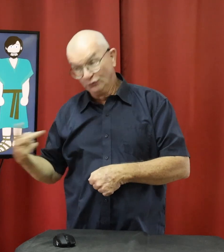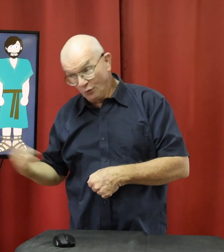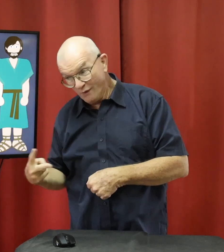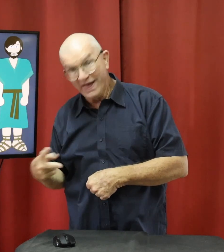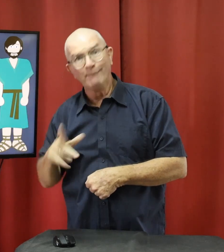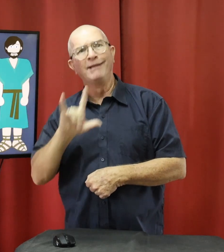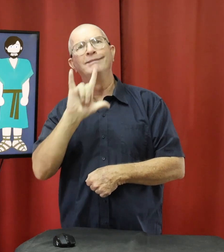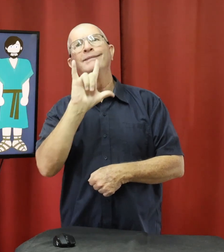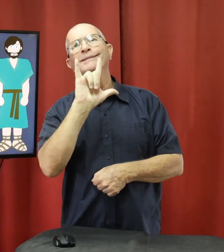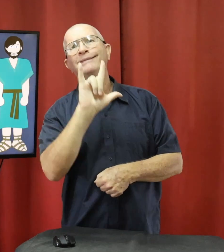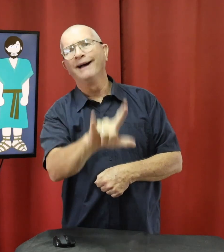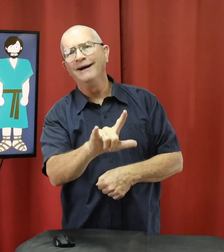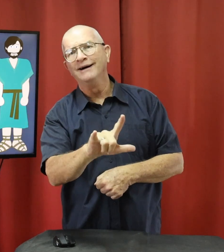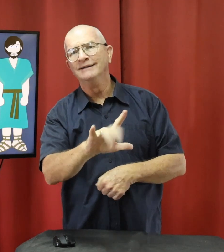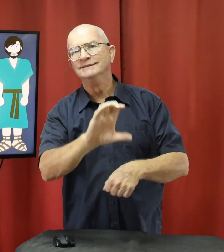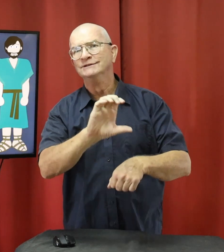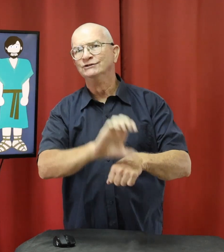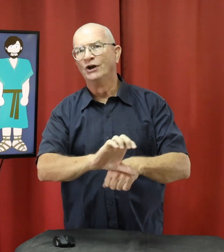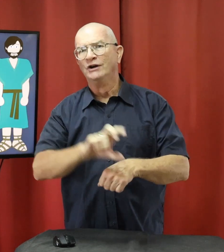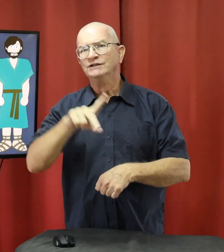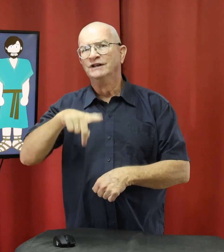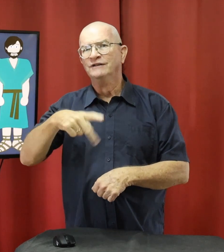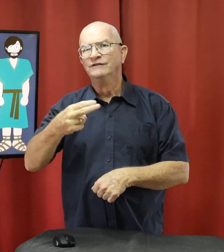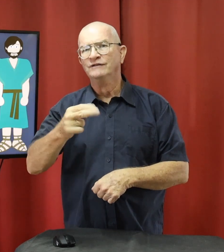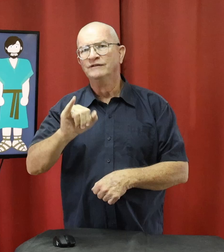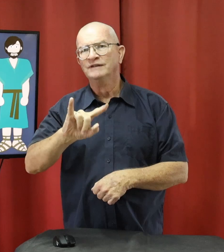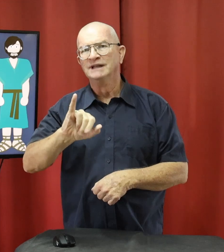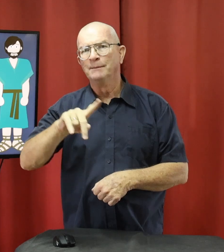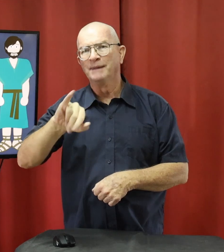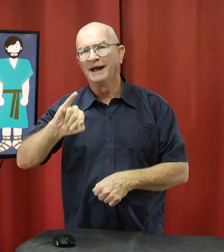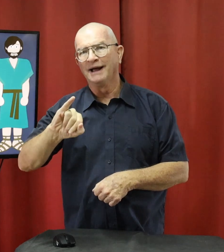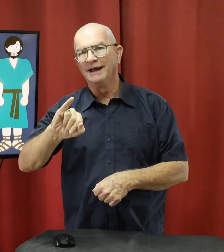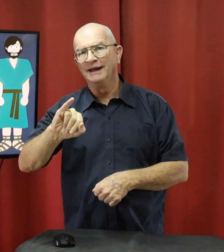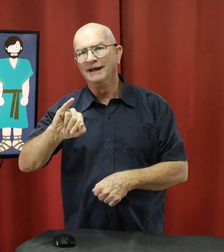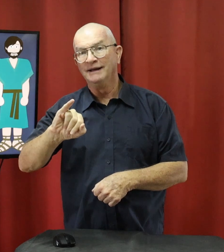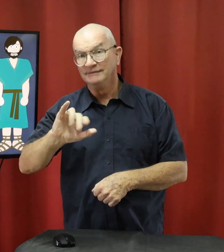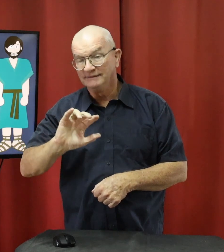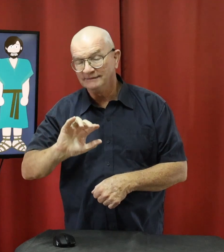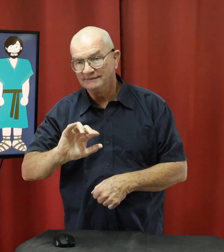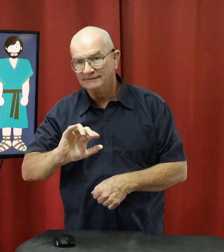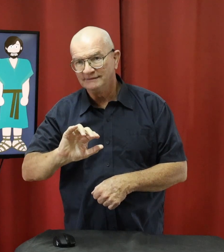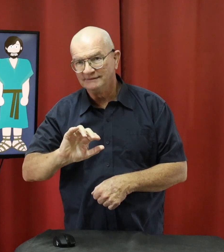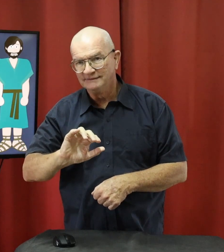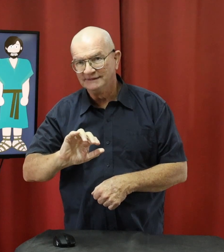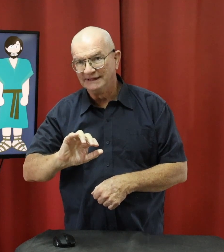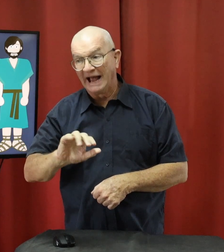same as Paul knows the church, and the two of them love that church at Philippi.